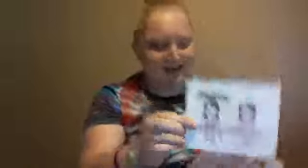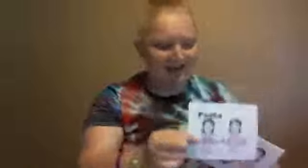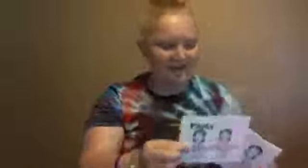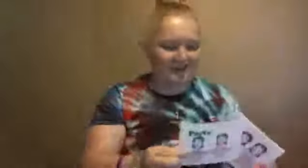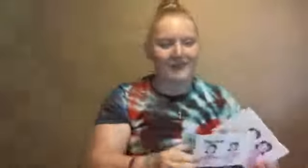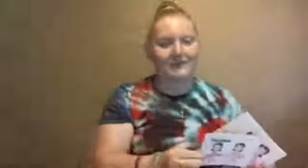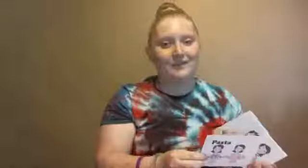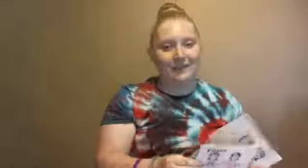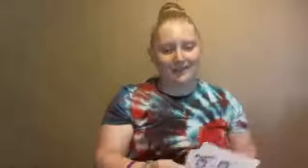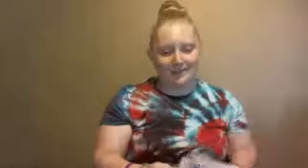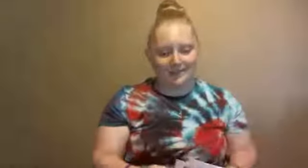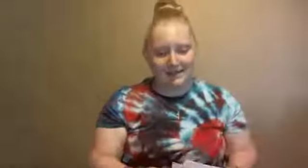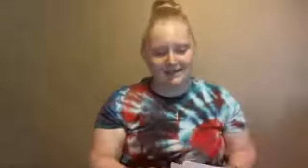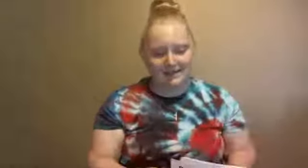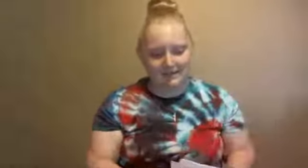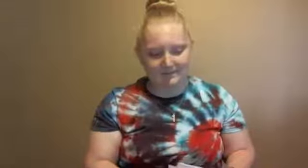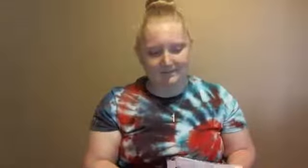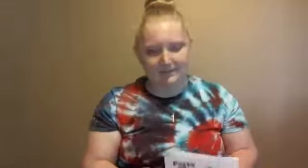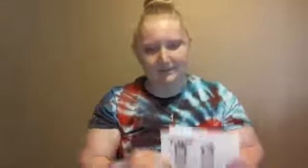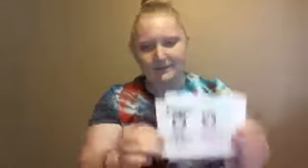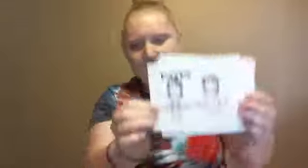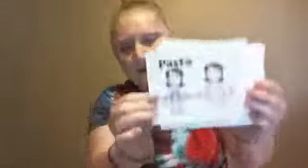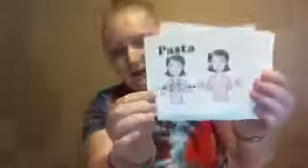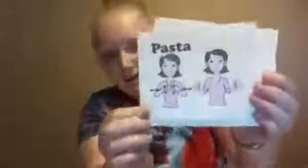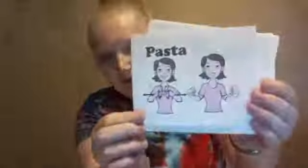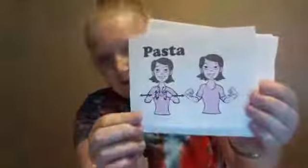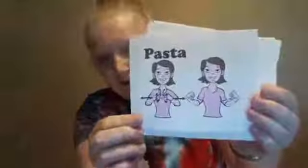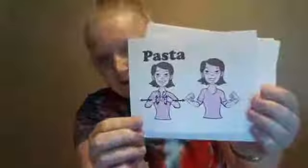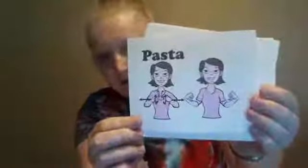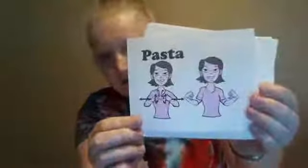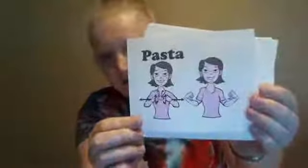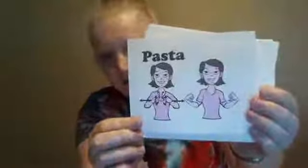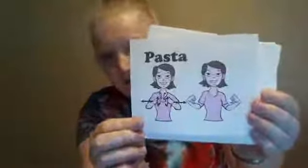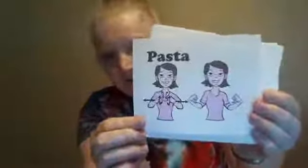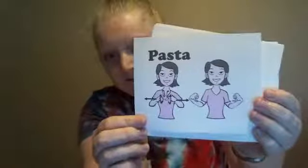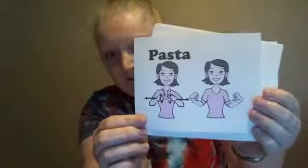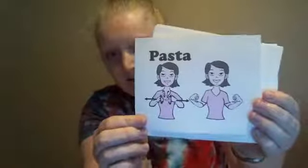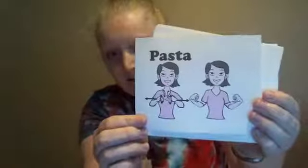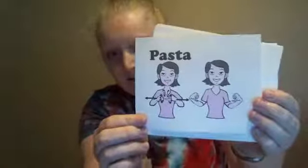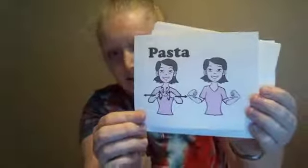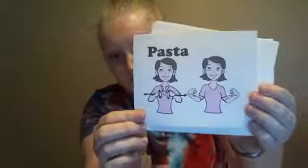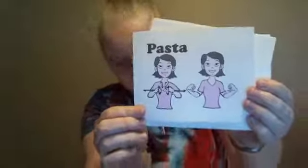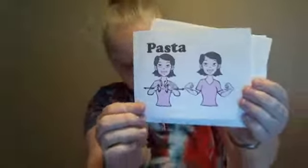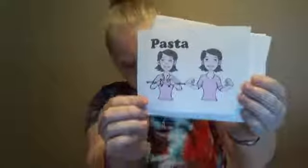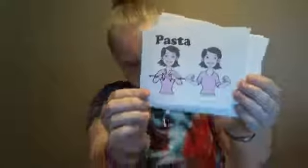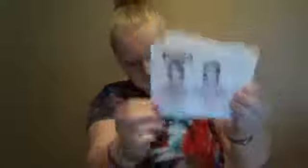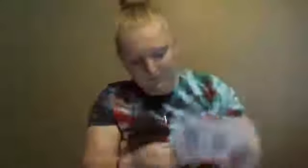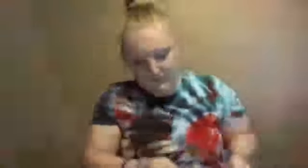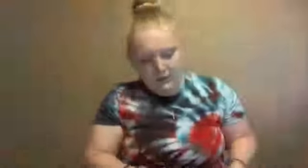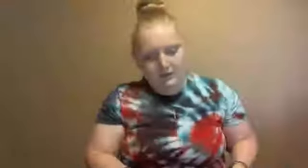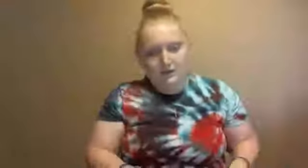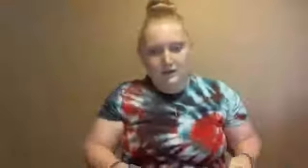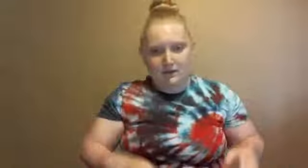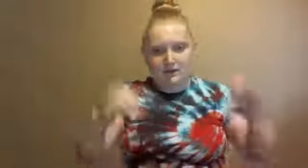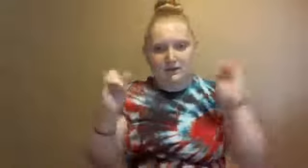pasta. Now, I really like pasta. So, you sign pasta like this. So,